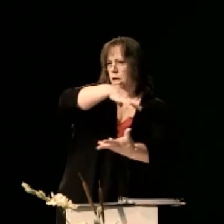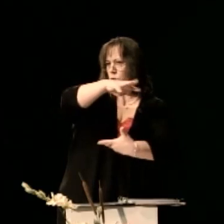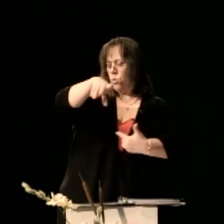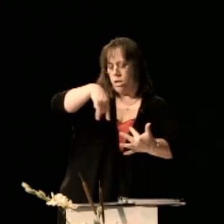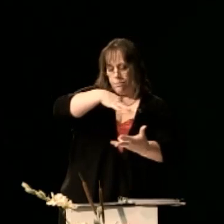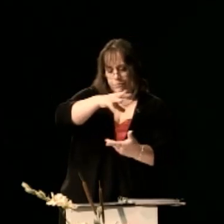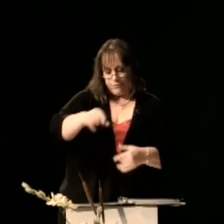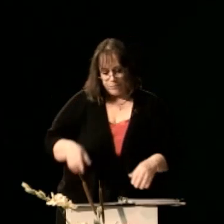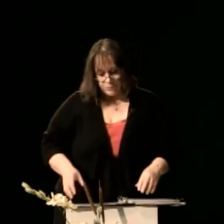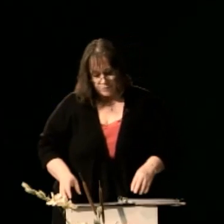with it.